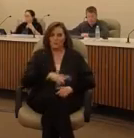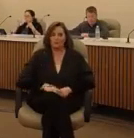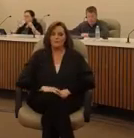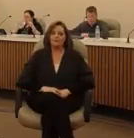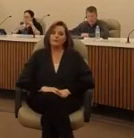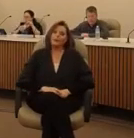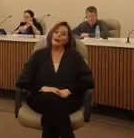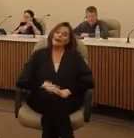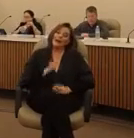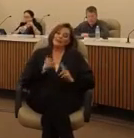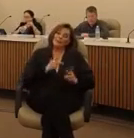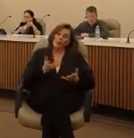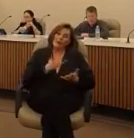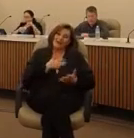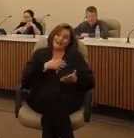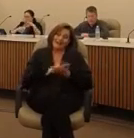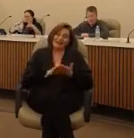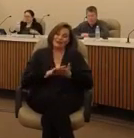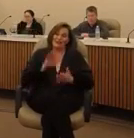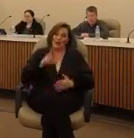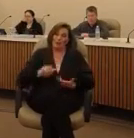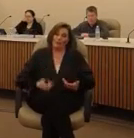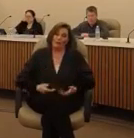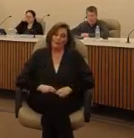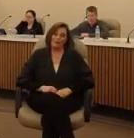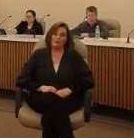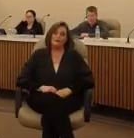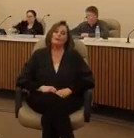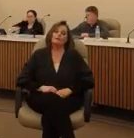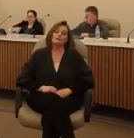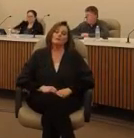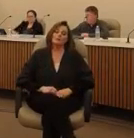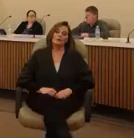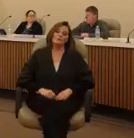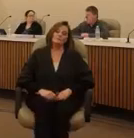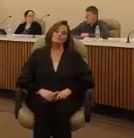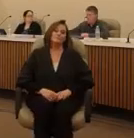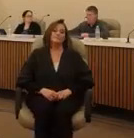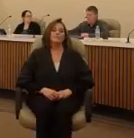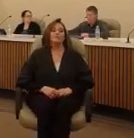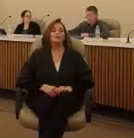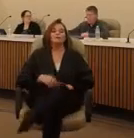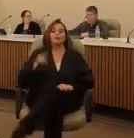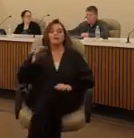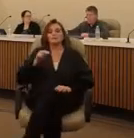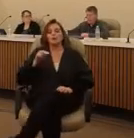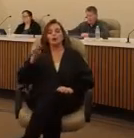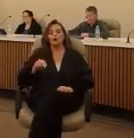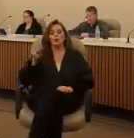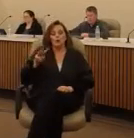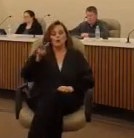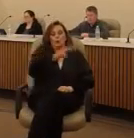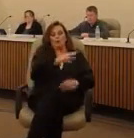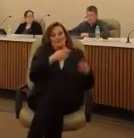a desire to see it cleaned up, other than the neighbor at the northwest corner of